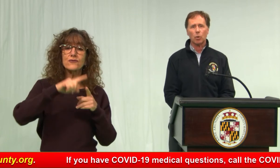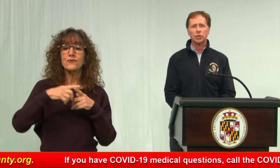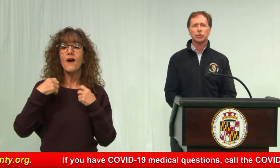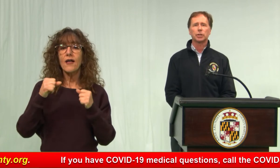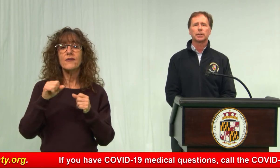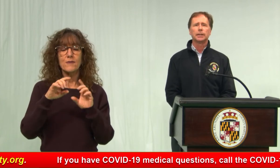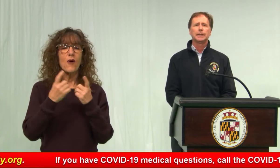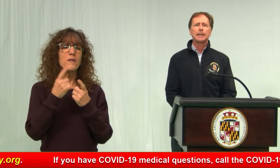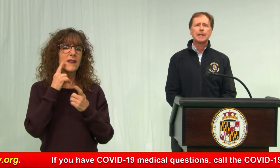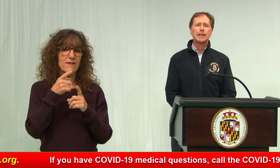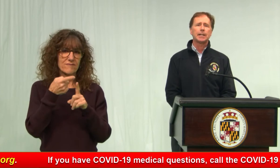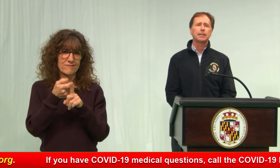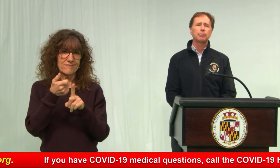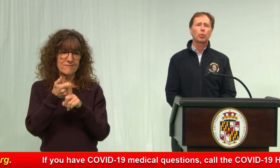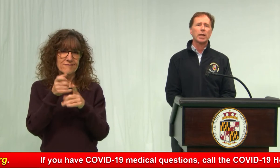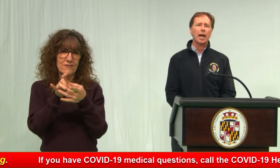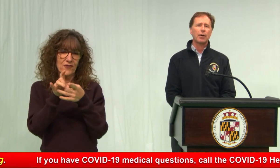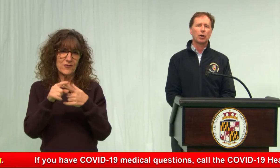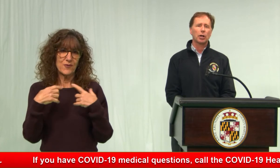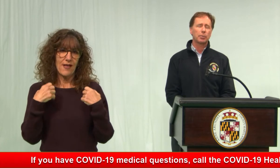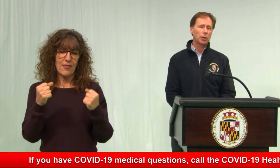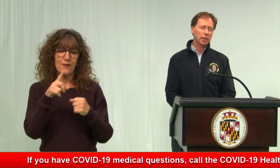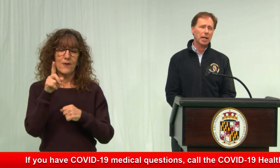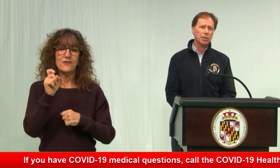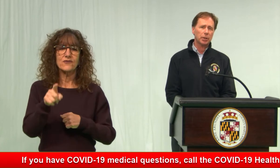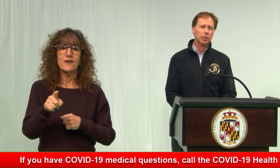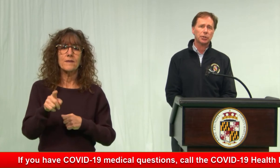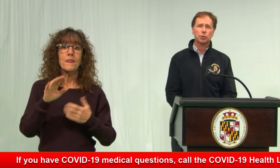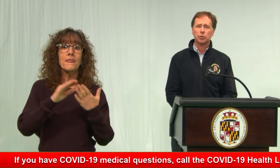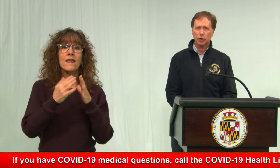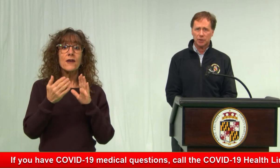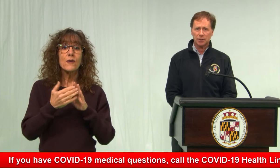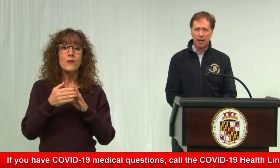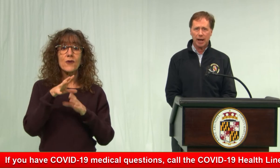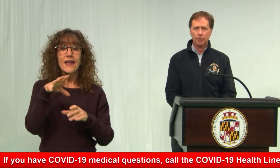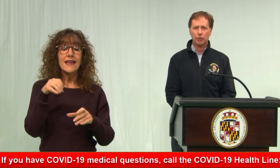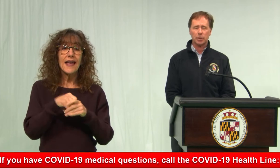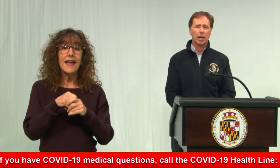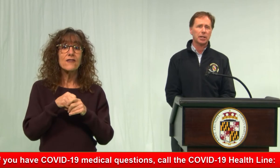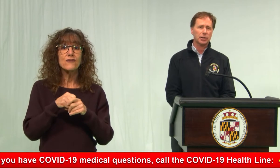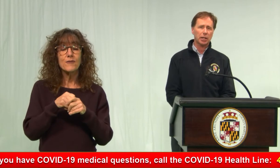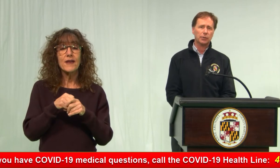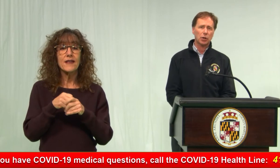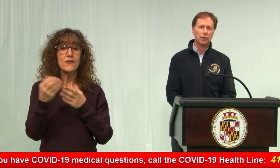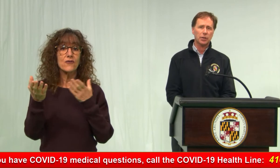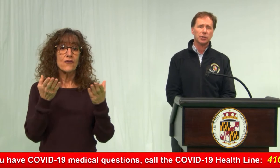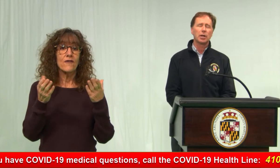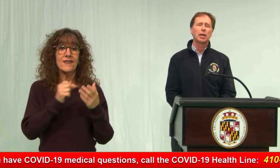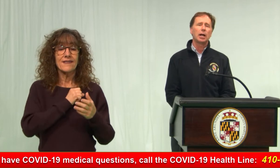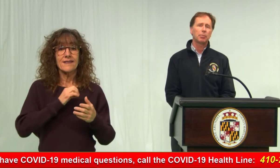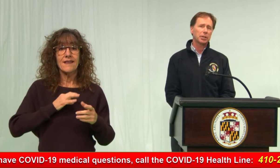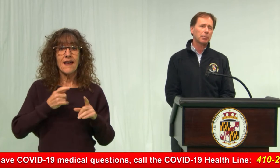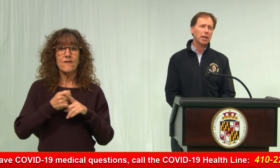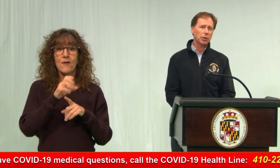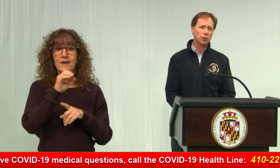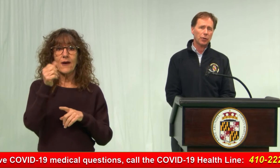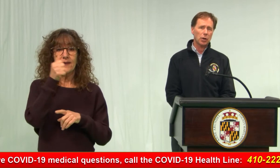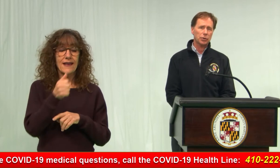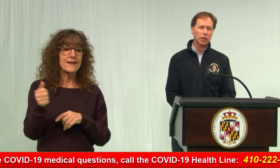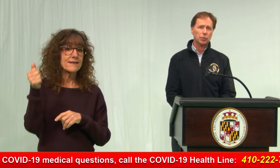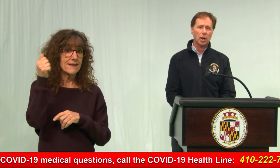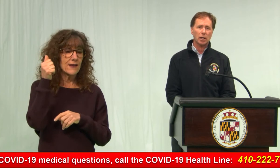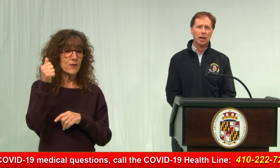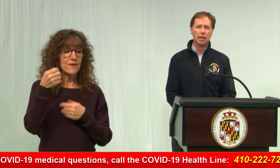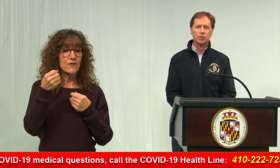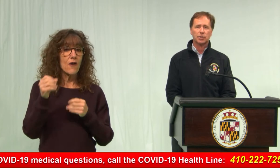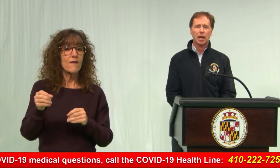it's a health question. We have our community engagement and constituent service staff from the county executive's office helping to man those